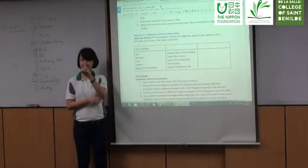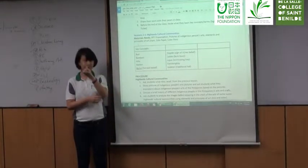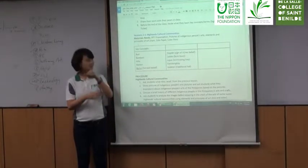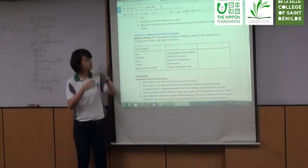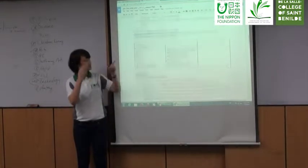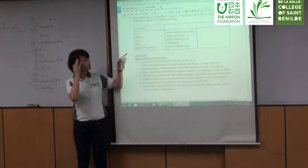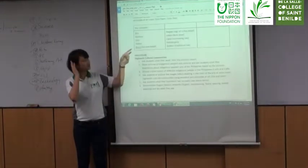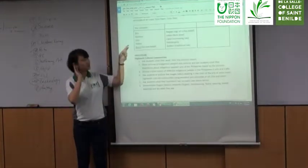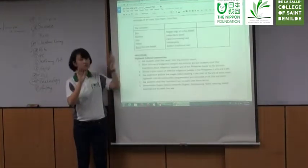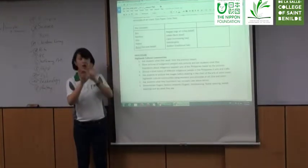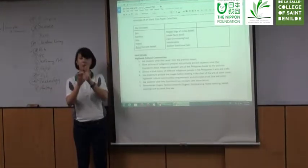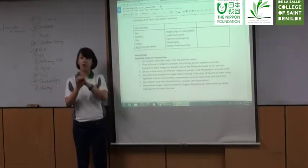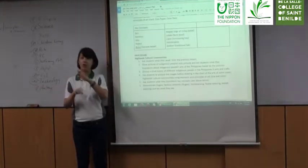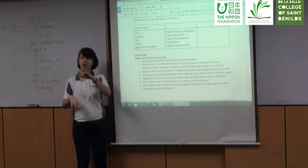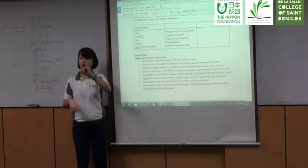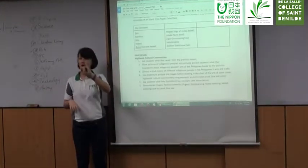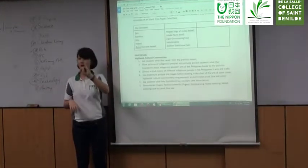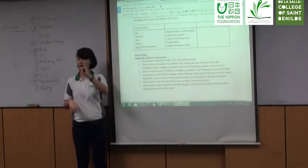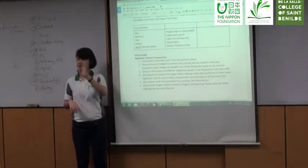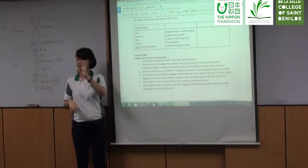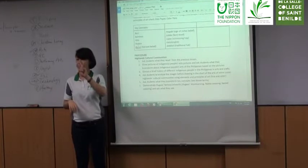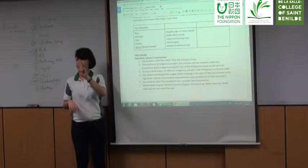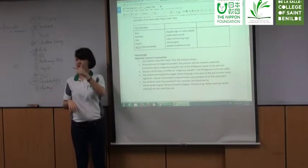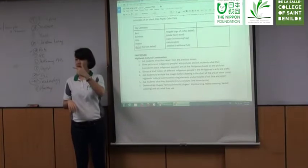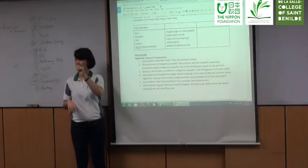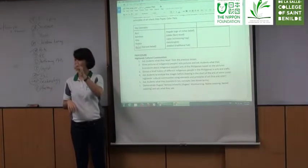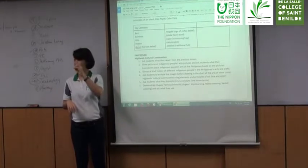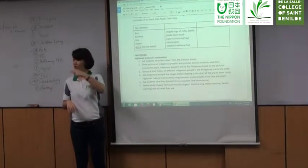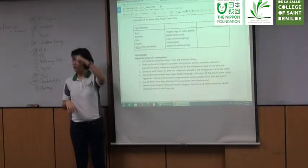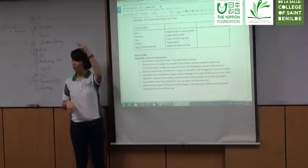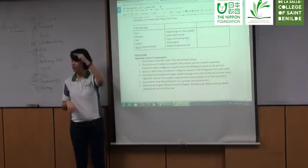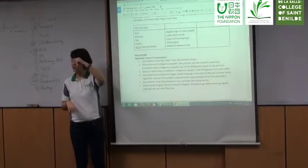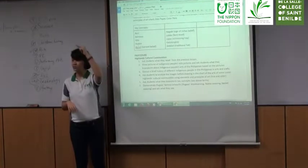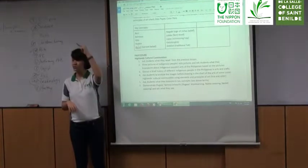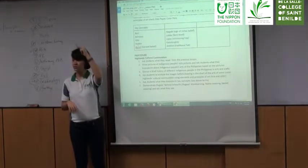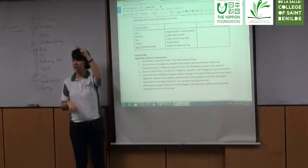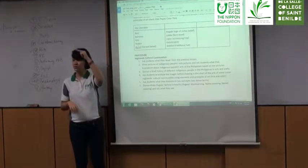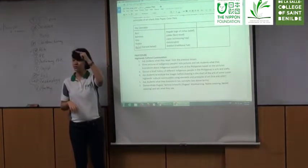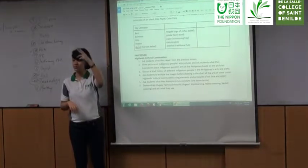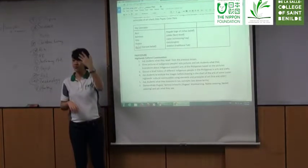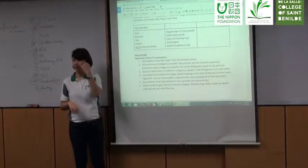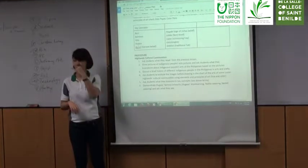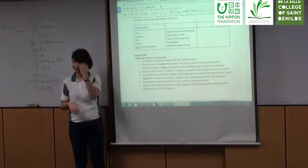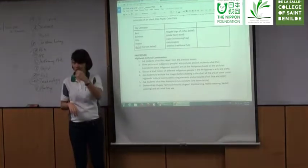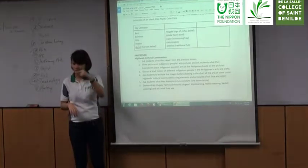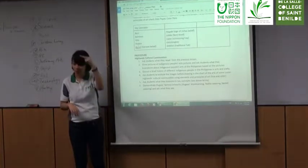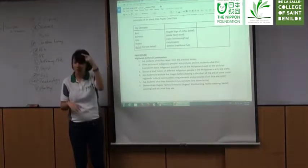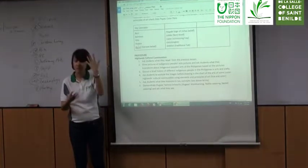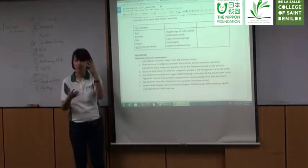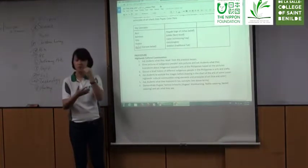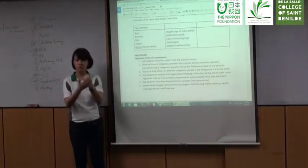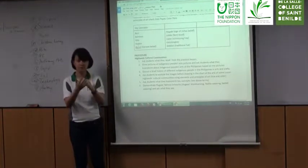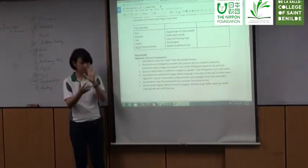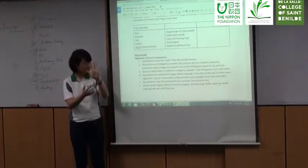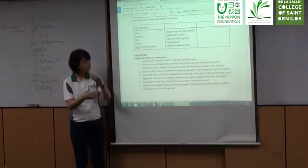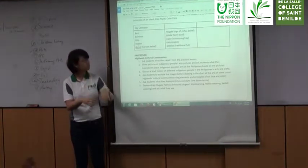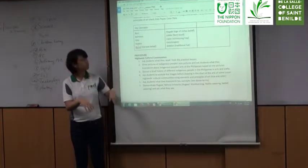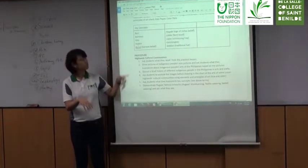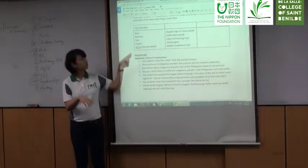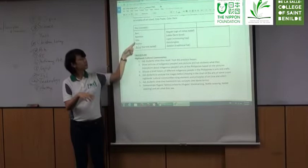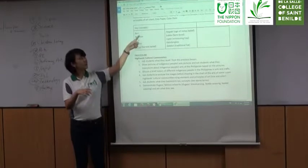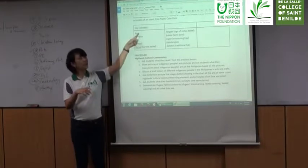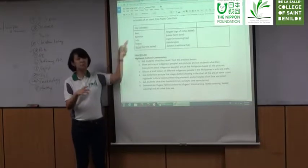Like I said before, we're focusing on highlands, like the brown, north,